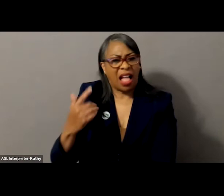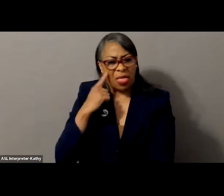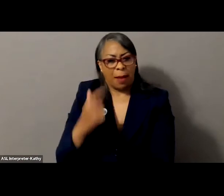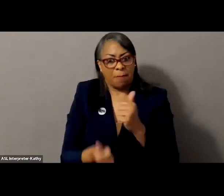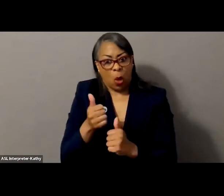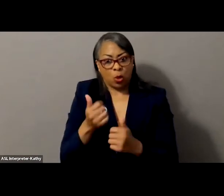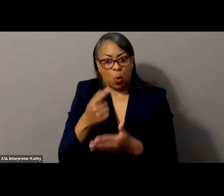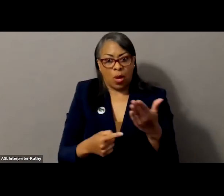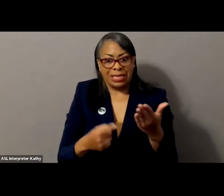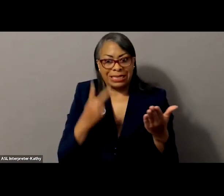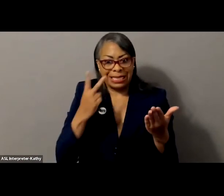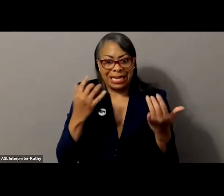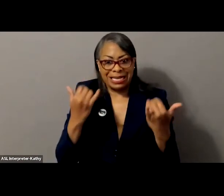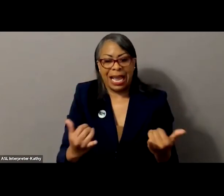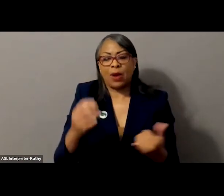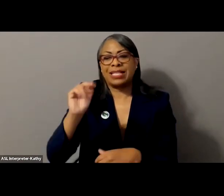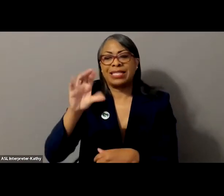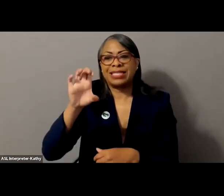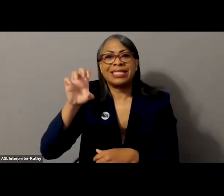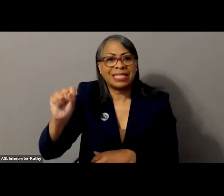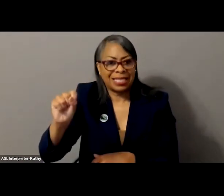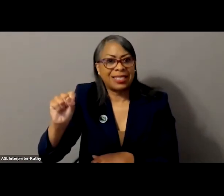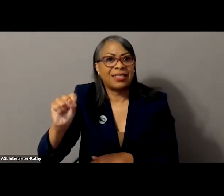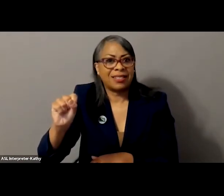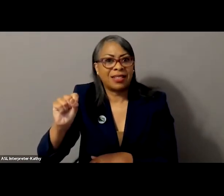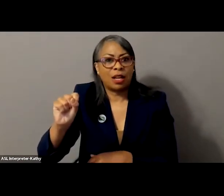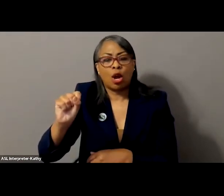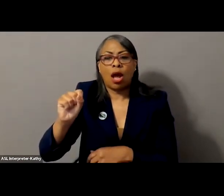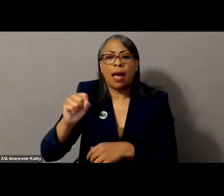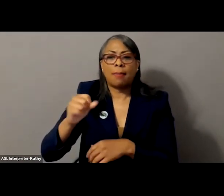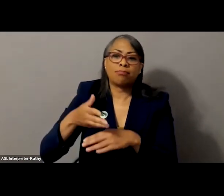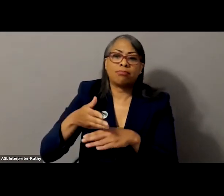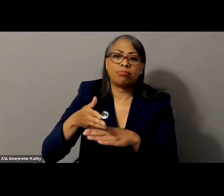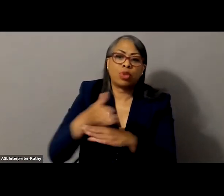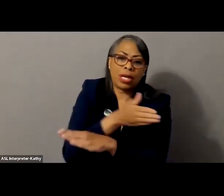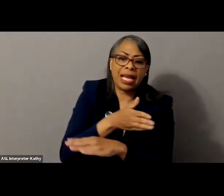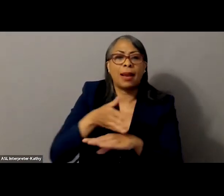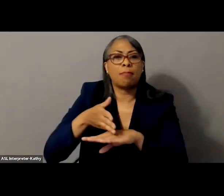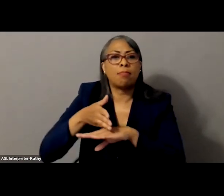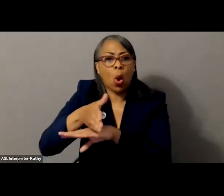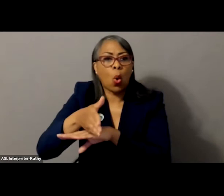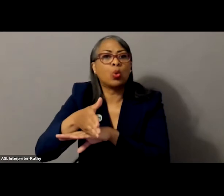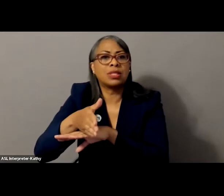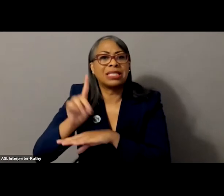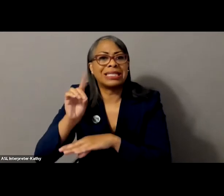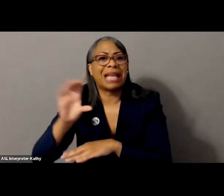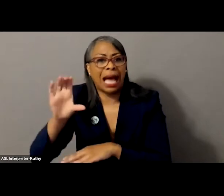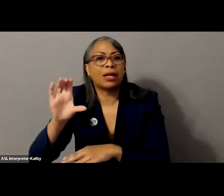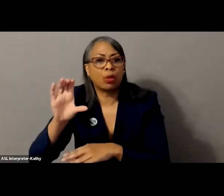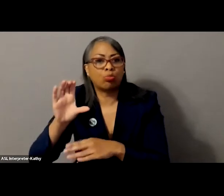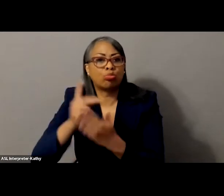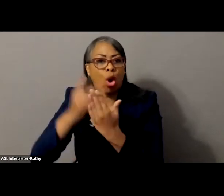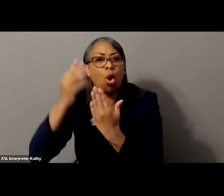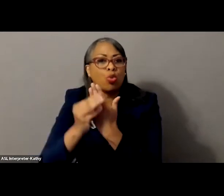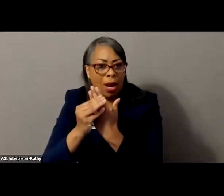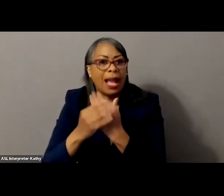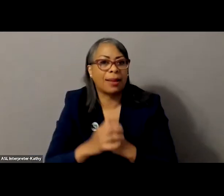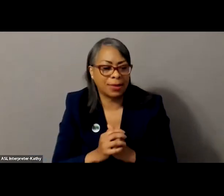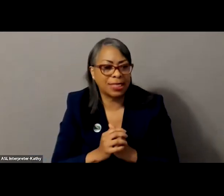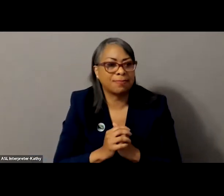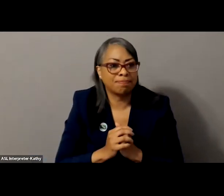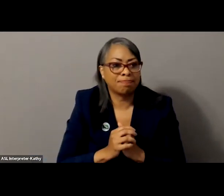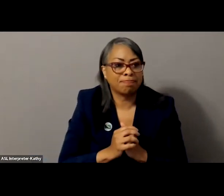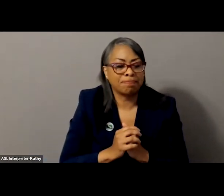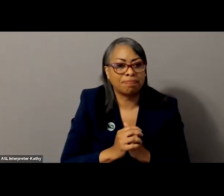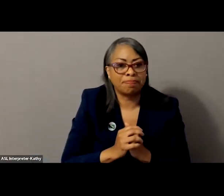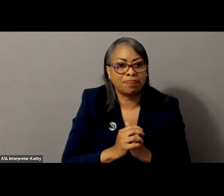that investment is now in IES pre-doc programs and postdoc programs. And I think more can be done at other levels of the PhD